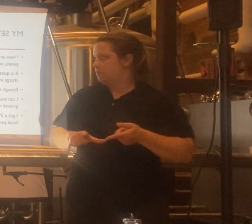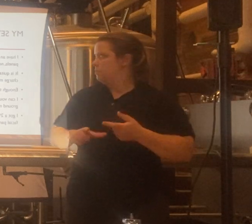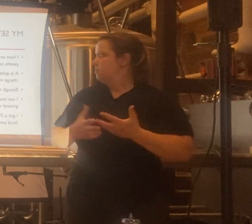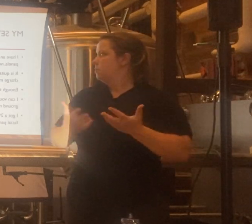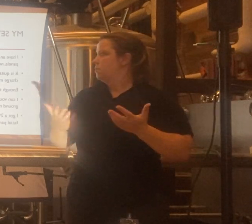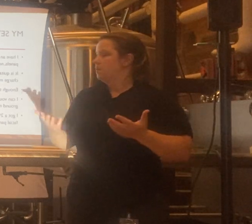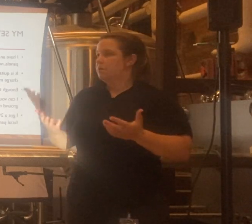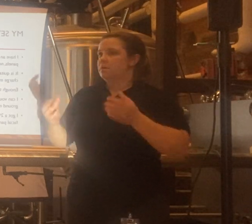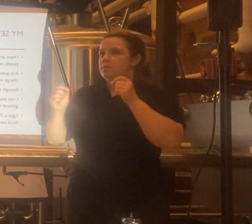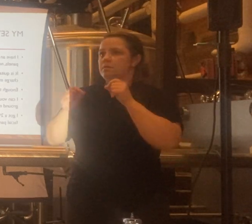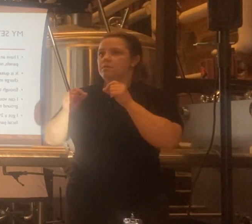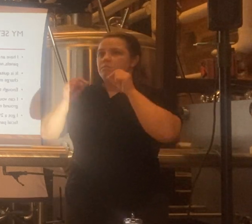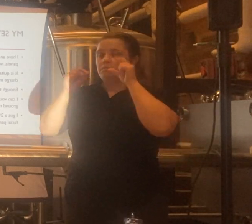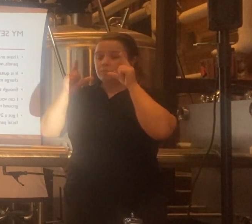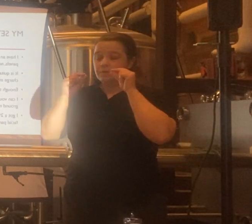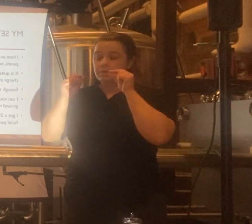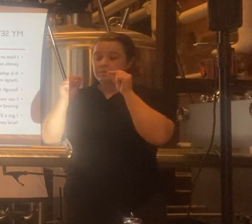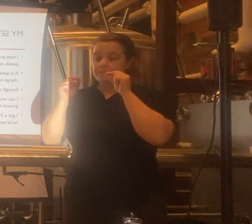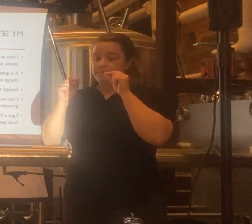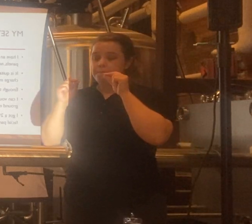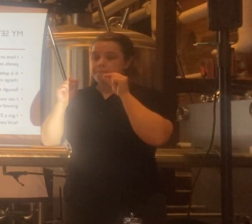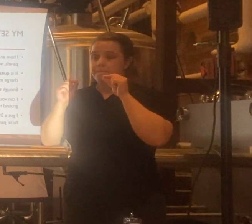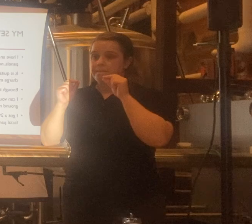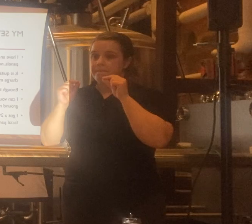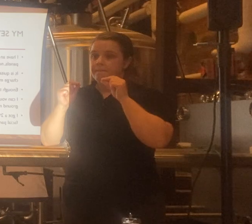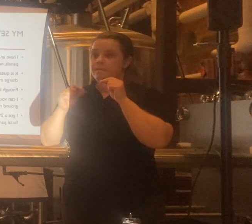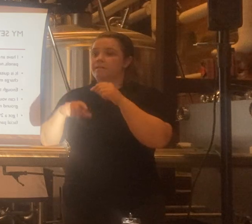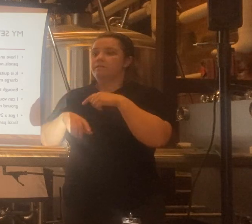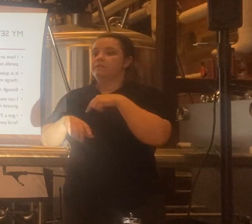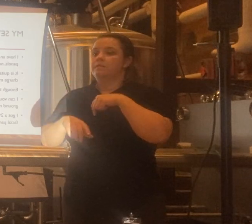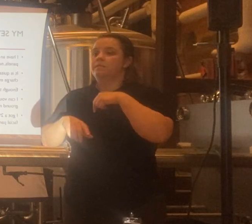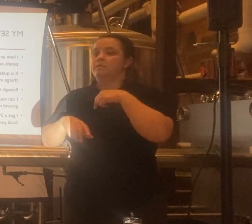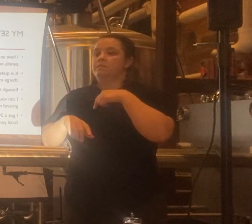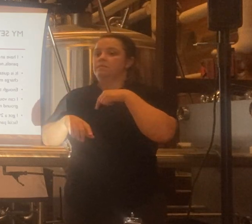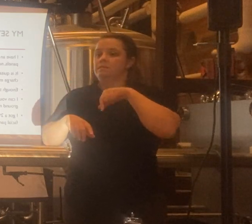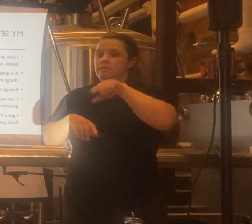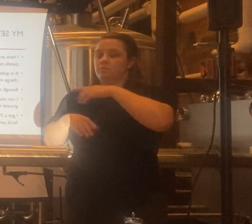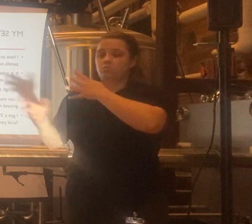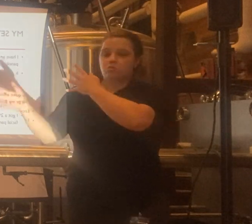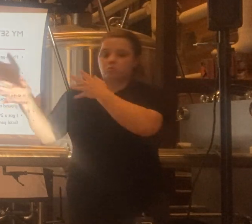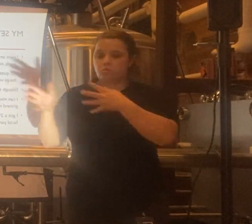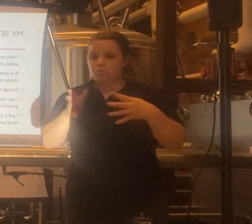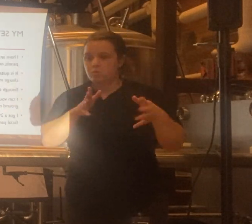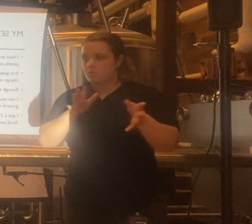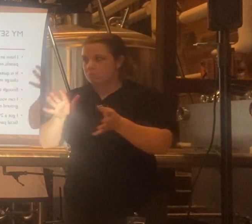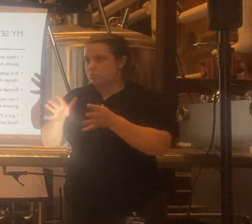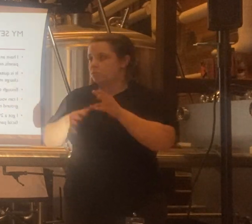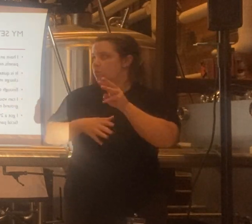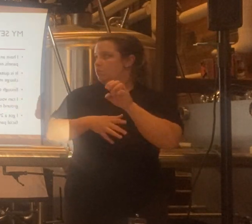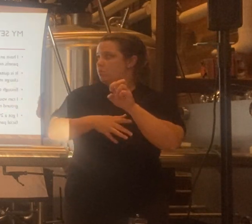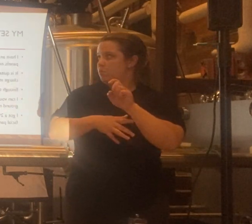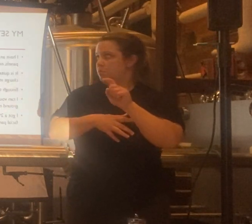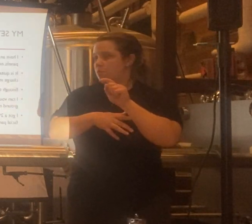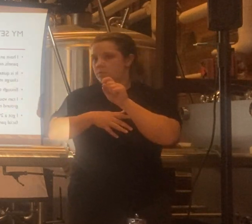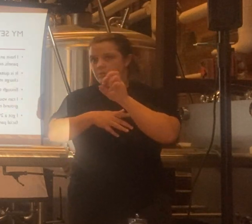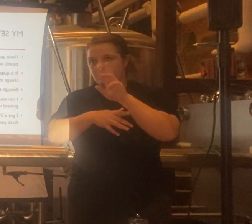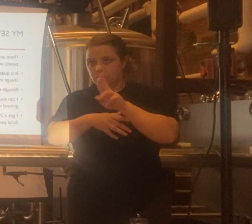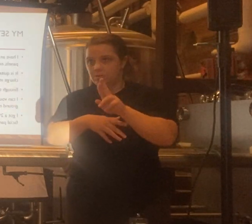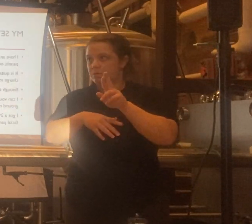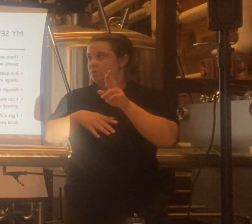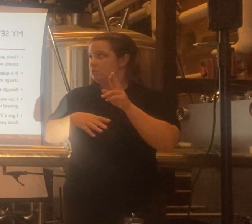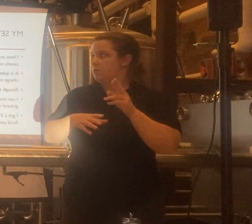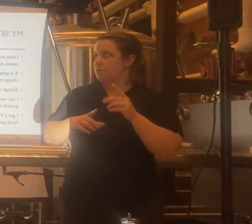these do in heavy winds is there's a little wind meter, a little cup meter. And so they sit at night like this, facing south, and then in the morning